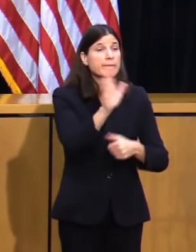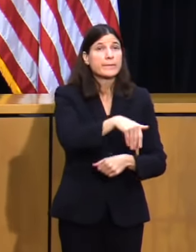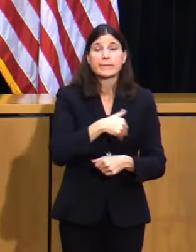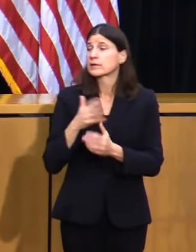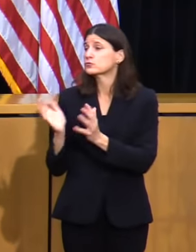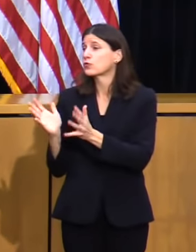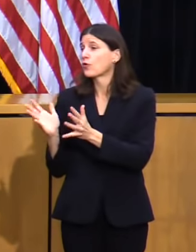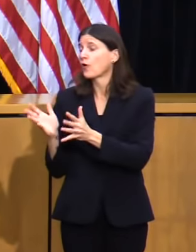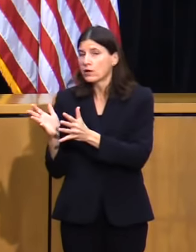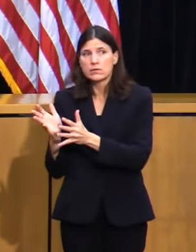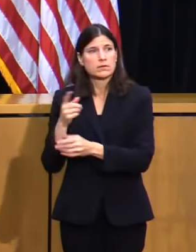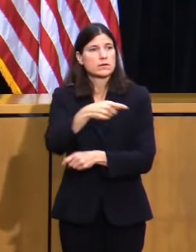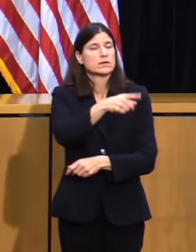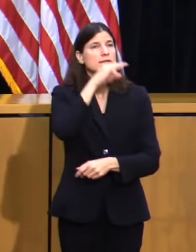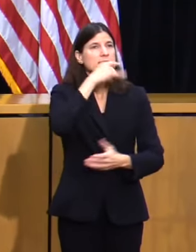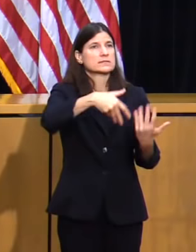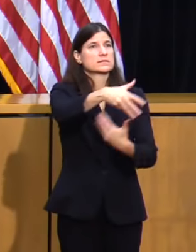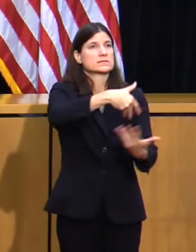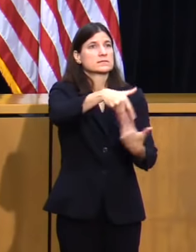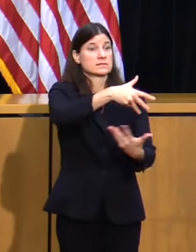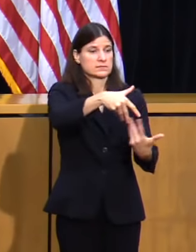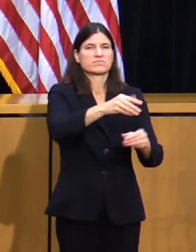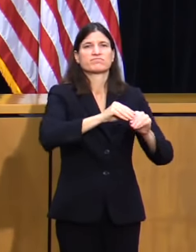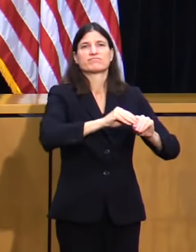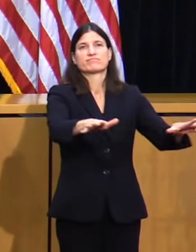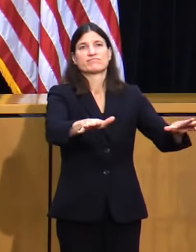that the innocent acts of small gatherings